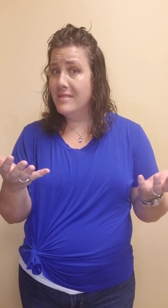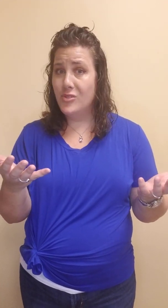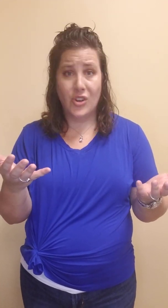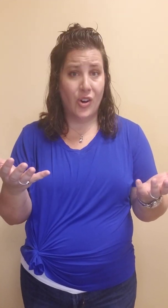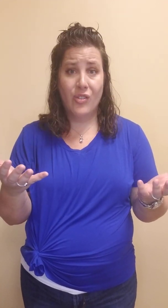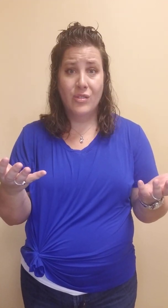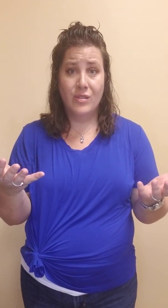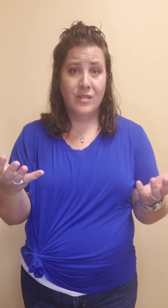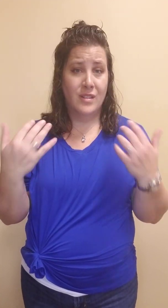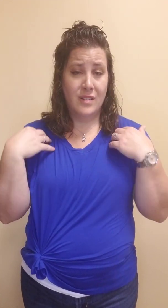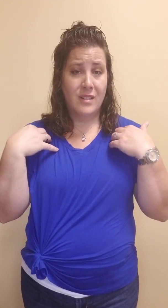so,